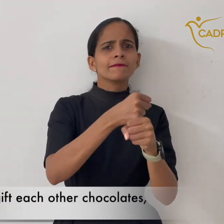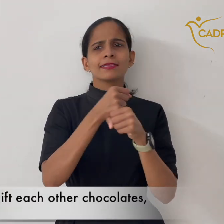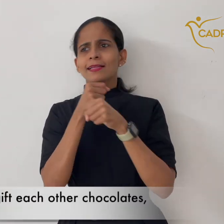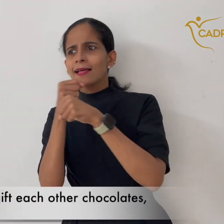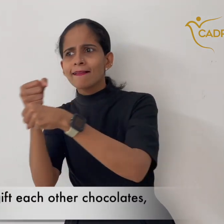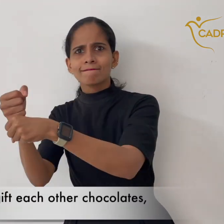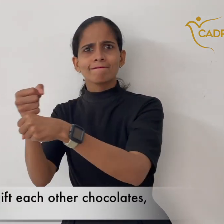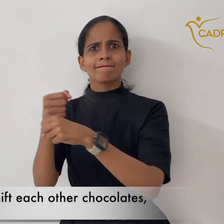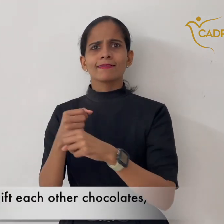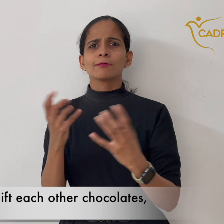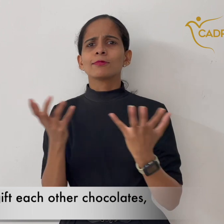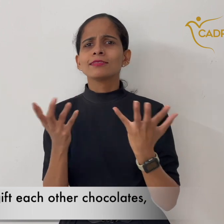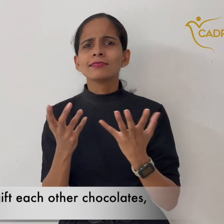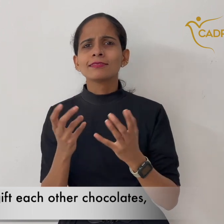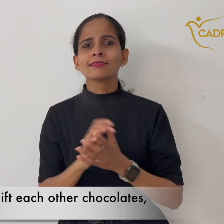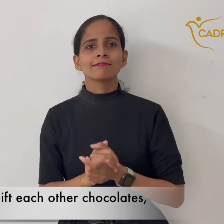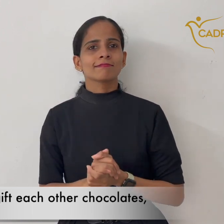People gift each other